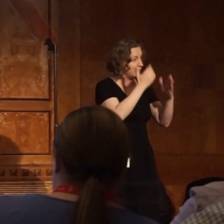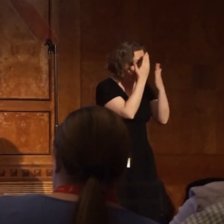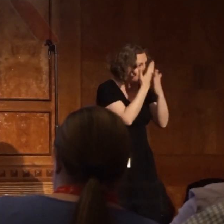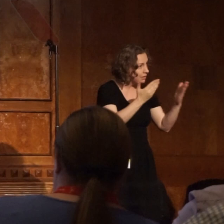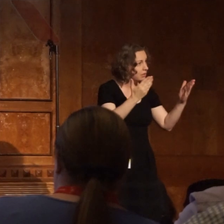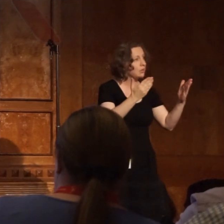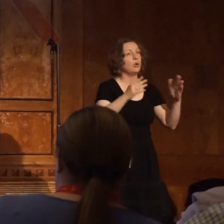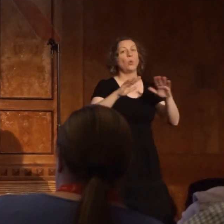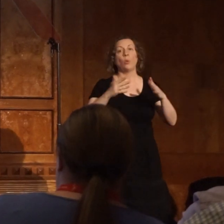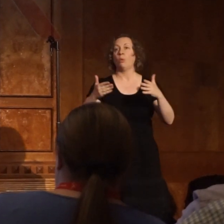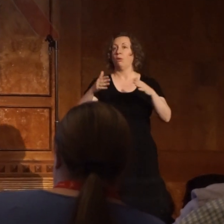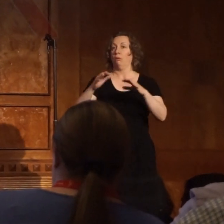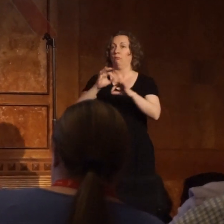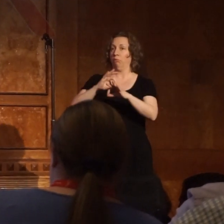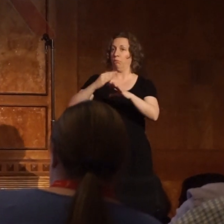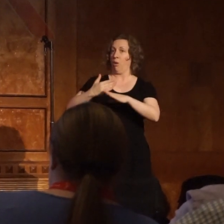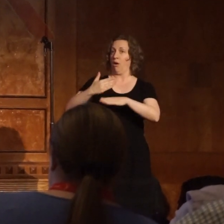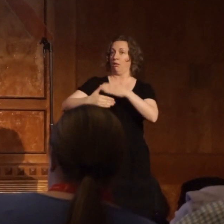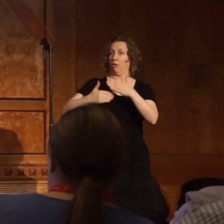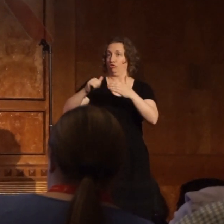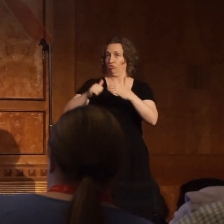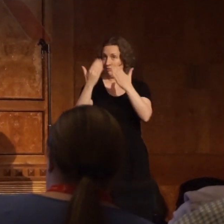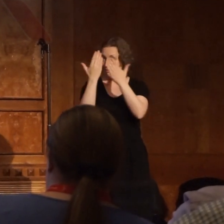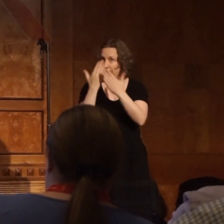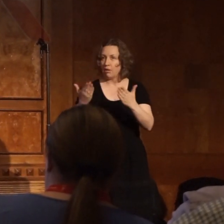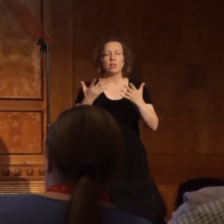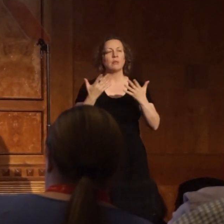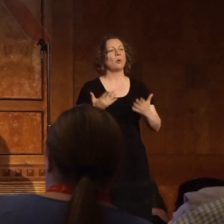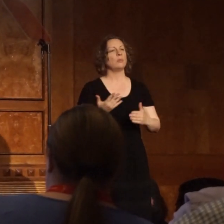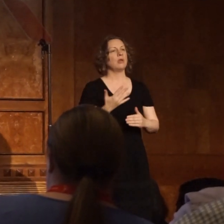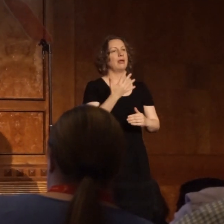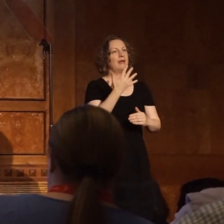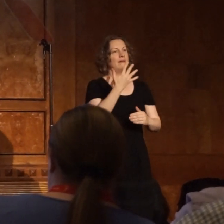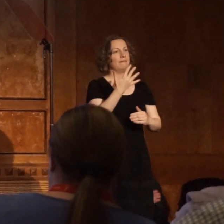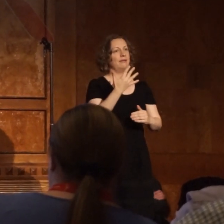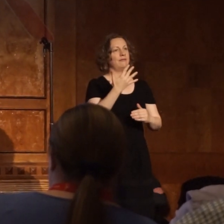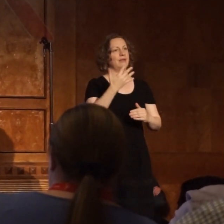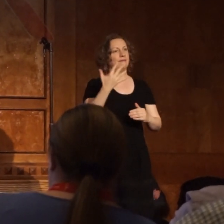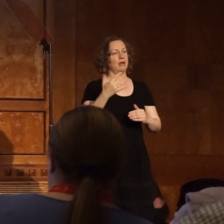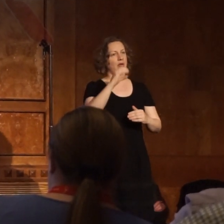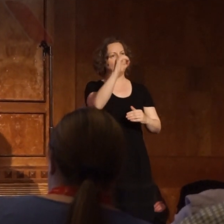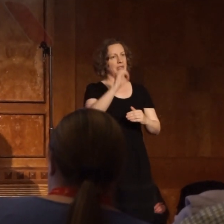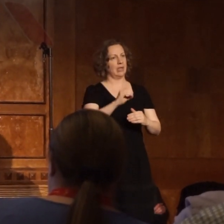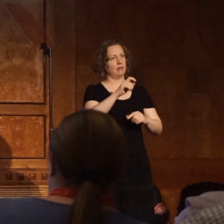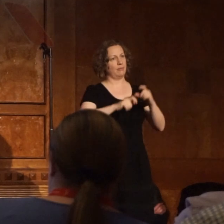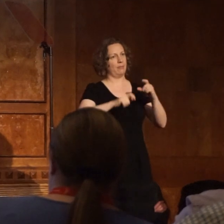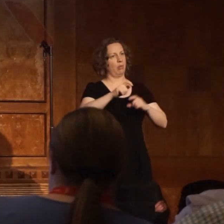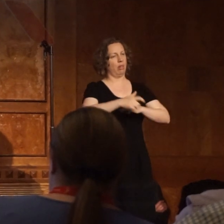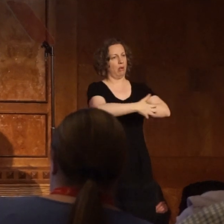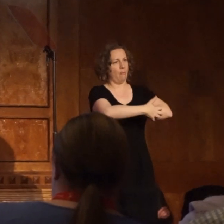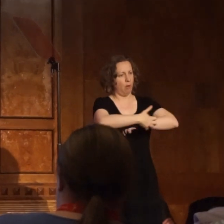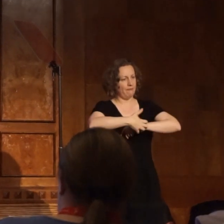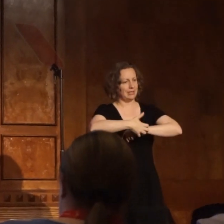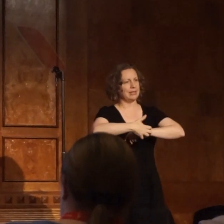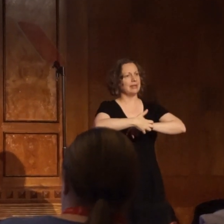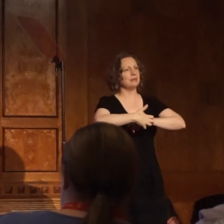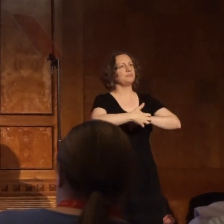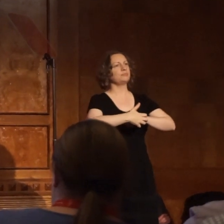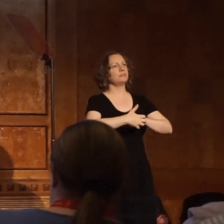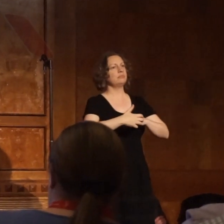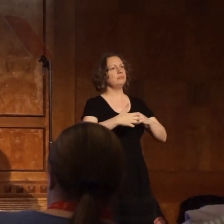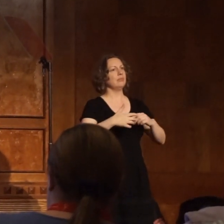At present, 55% of people in poverty live in a household where somebody is in